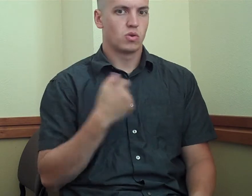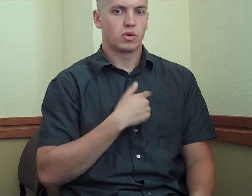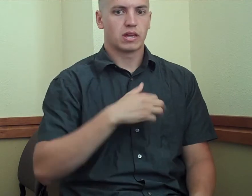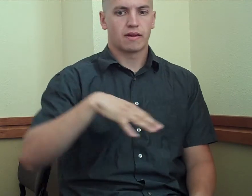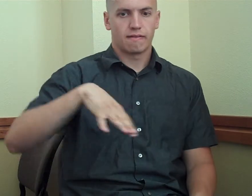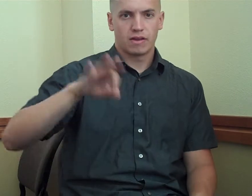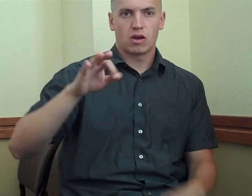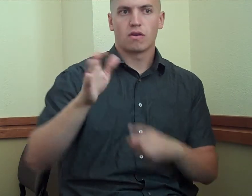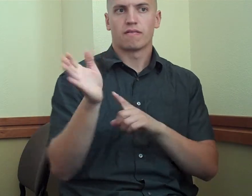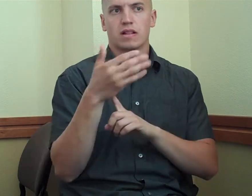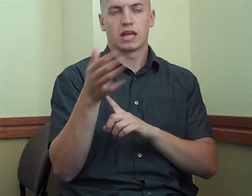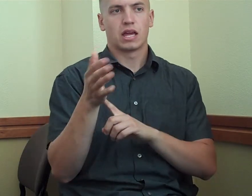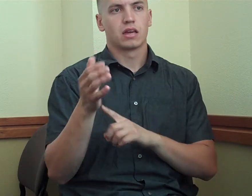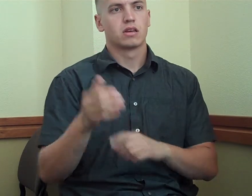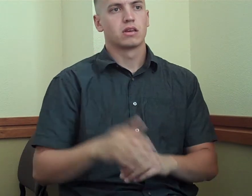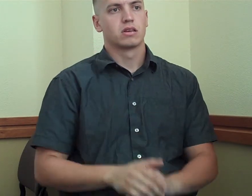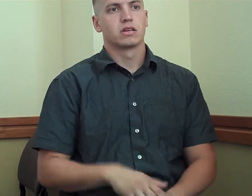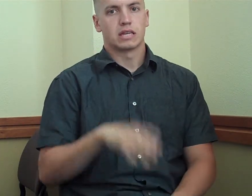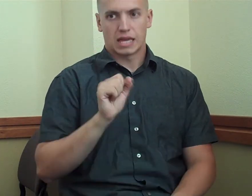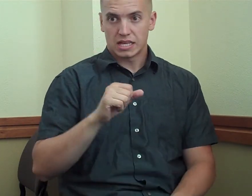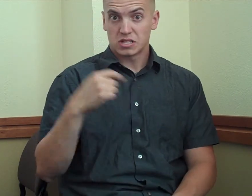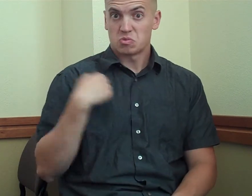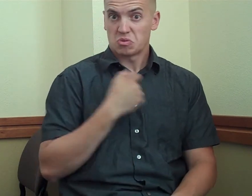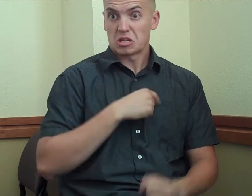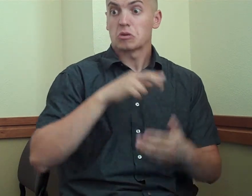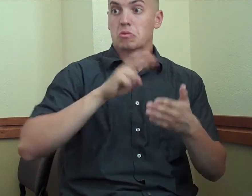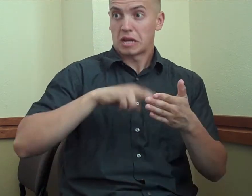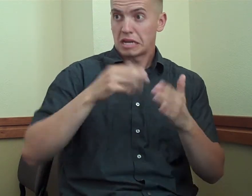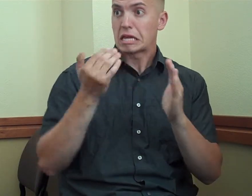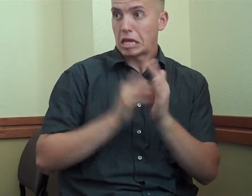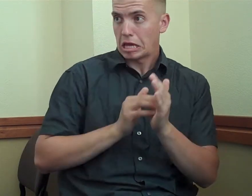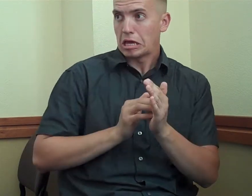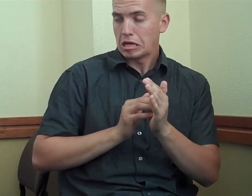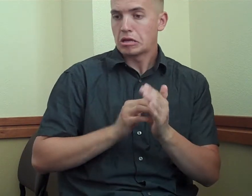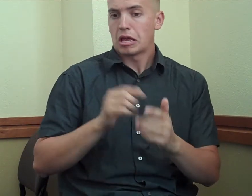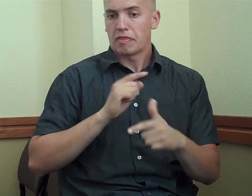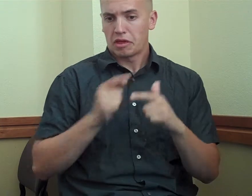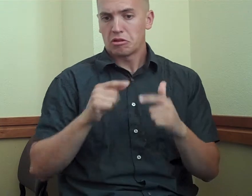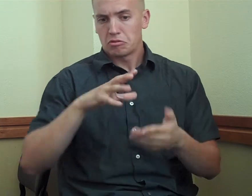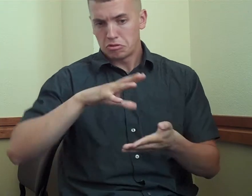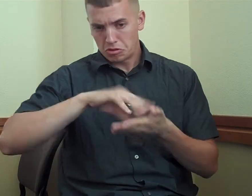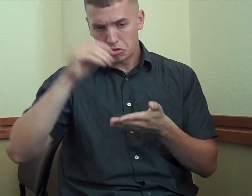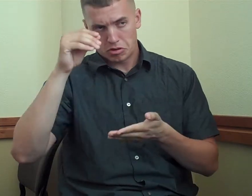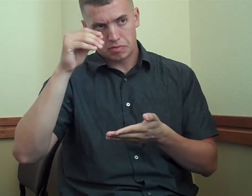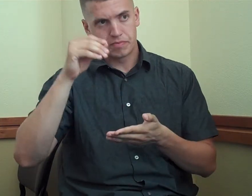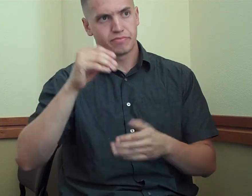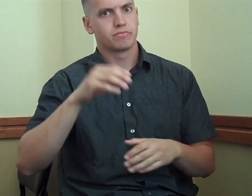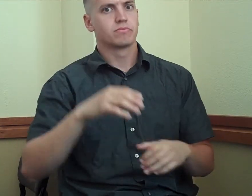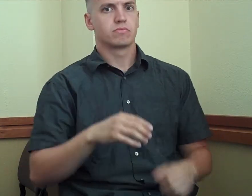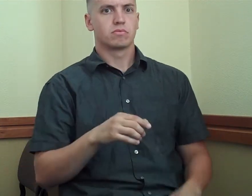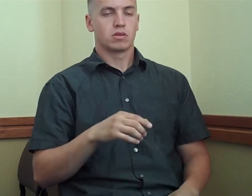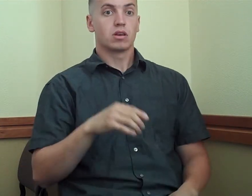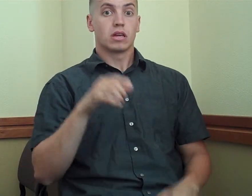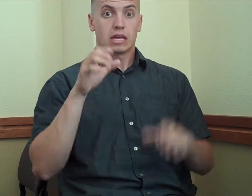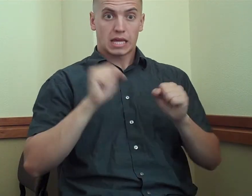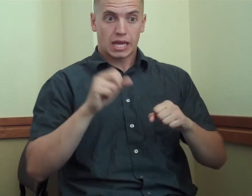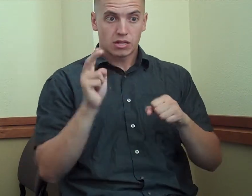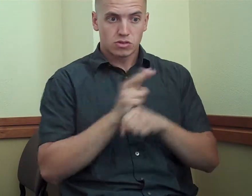page. Absolutely, we reread and had some new learning. We can also use the text. Sometimes if we read on, we can get some clues from the